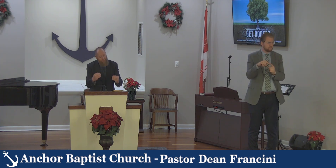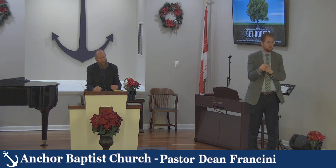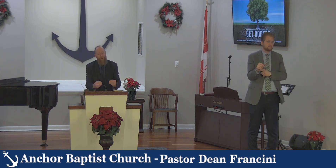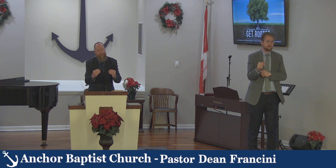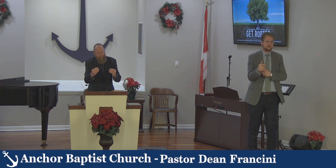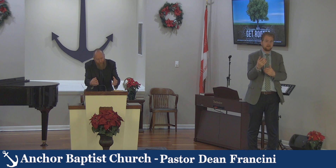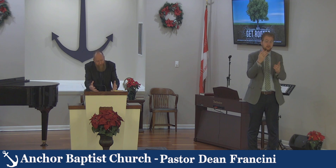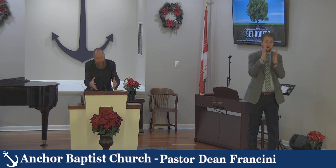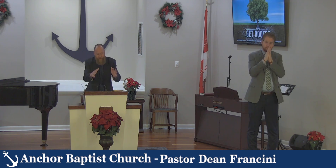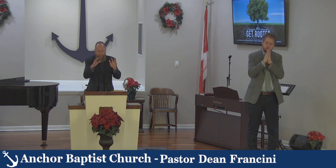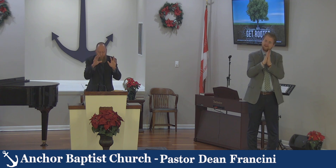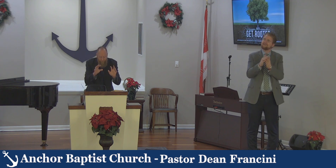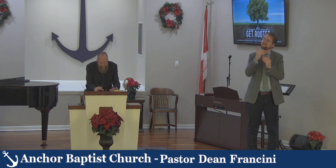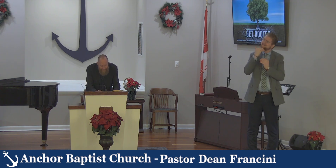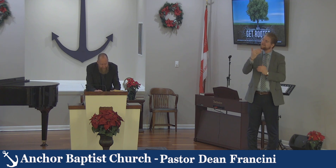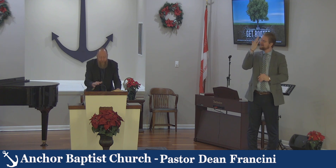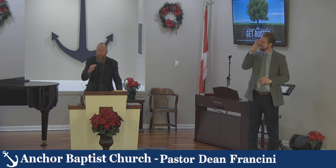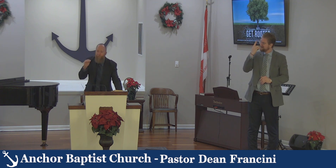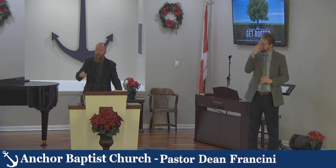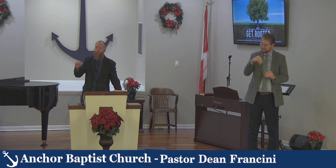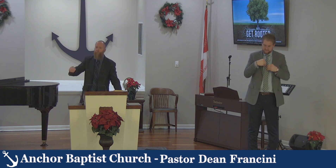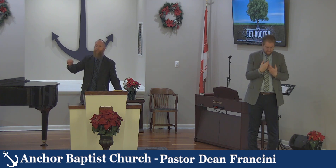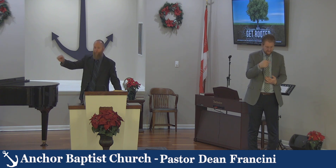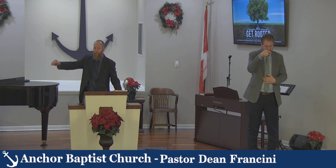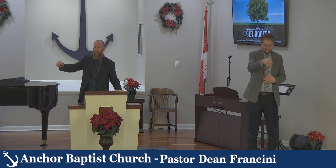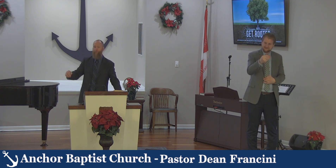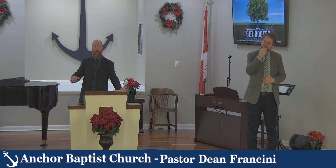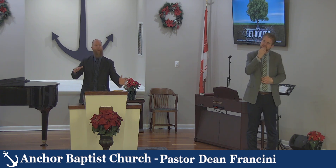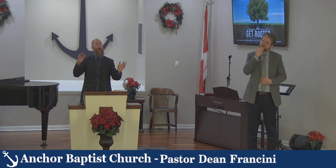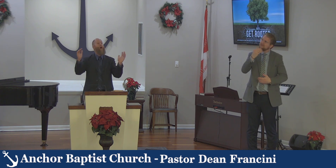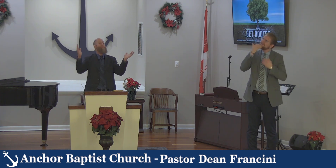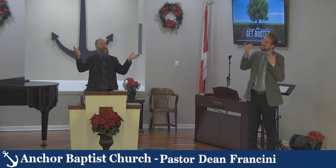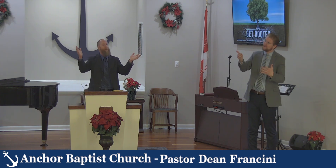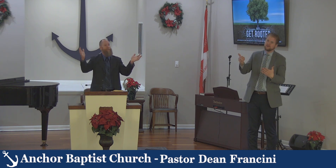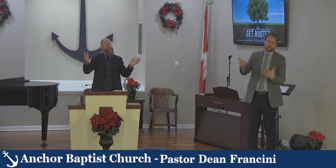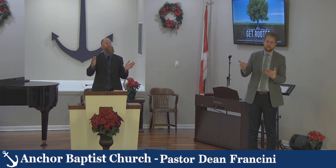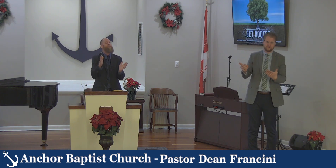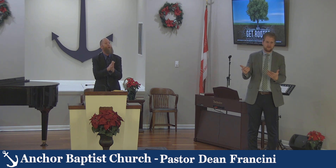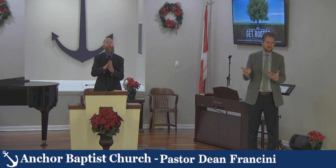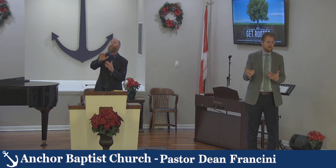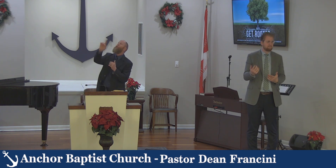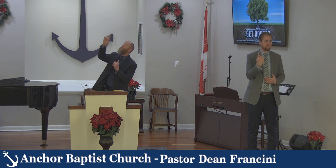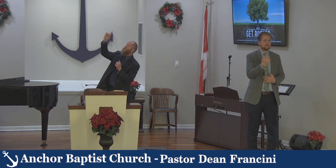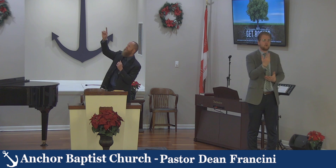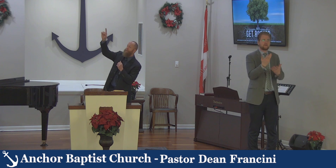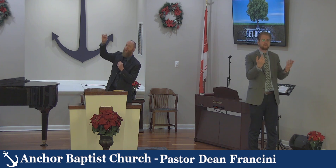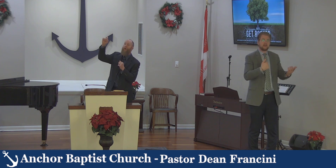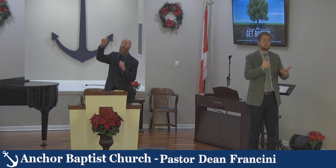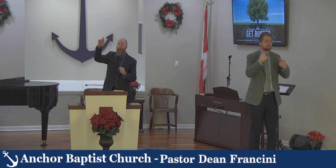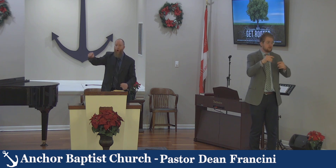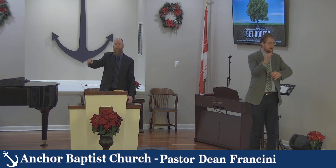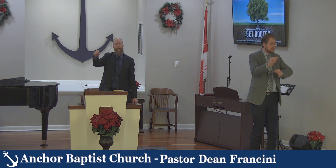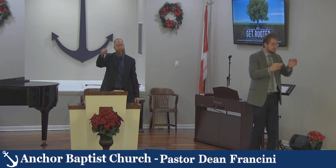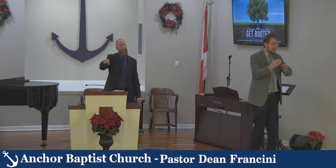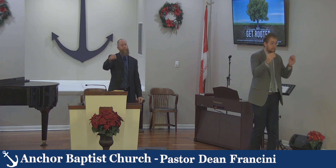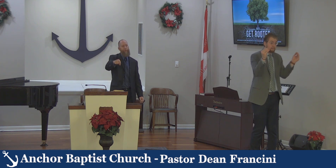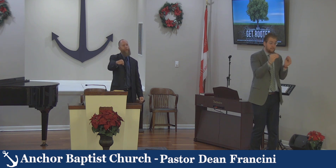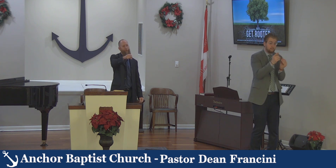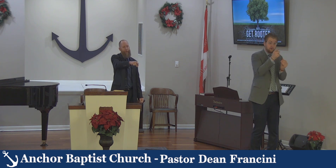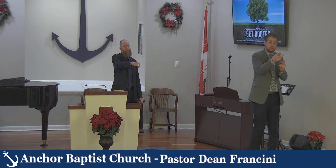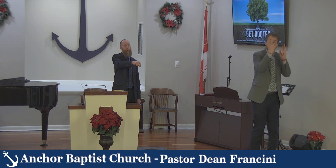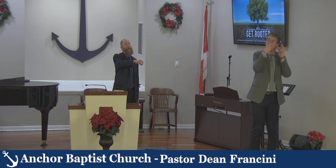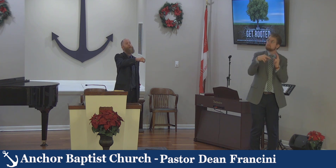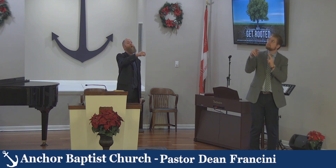for us when we're praying and thanking God for providing that for us to be unthankful. All I'm trying to say is the more you look to Him, the harder it is